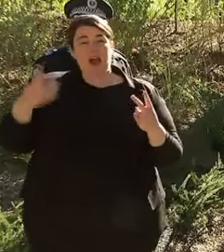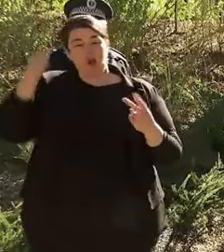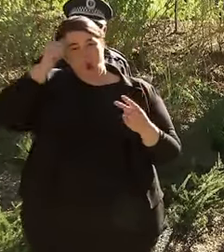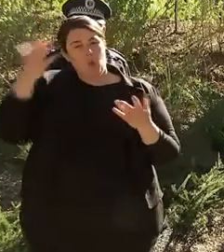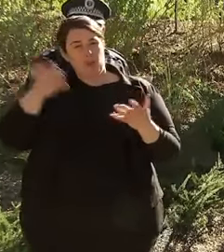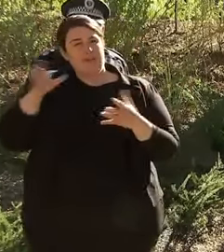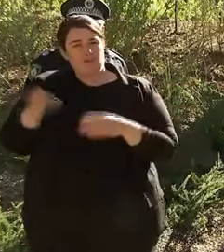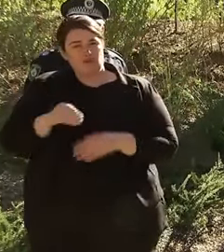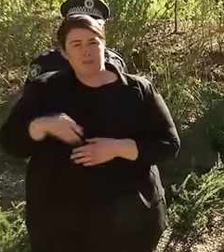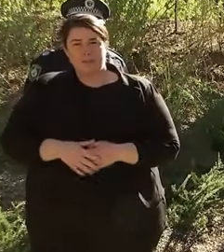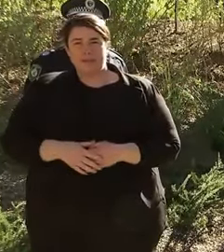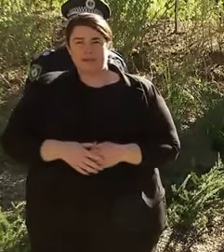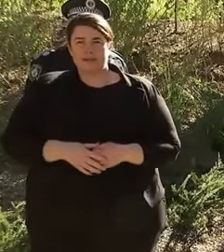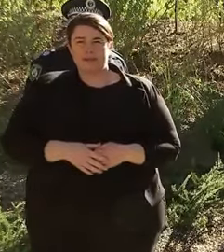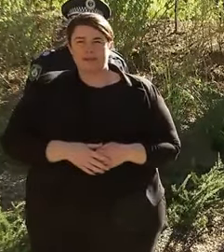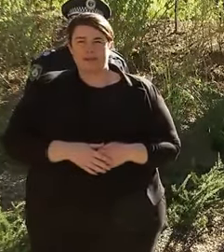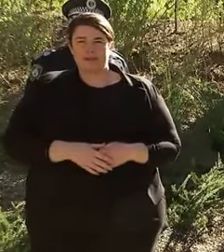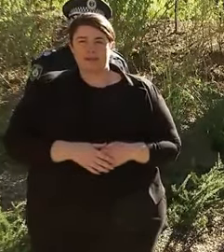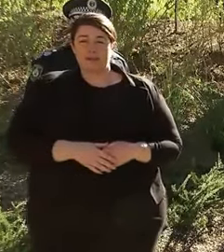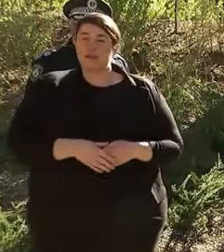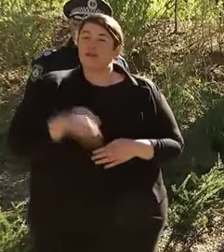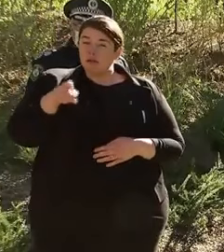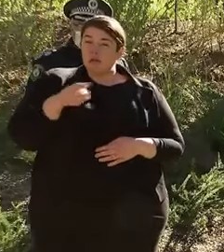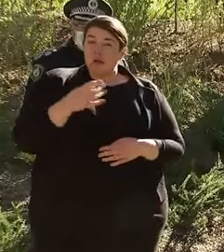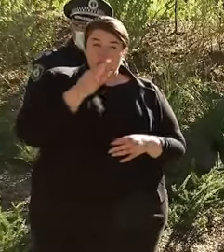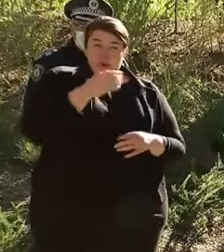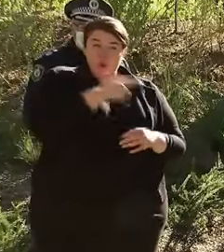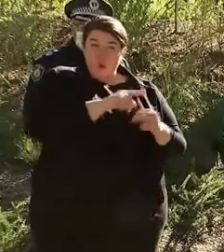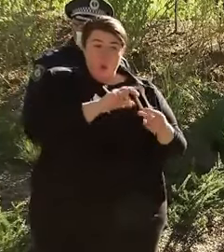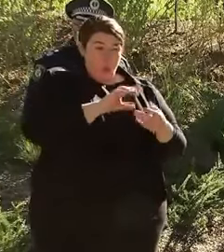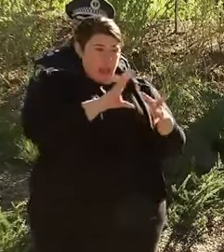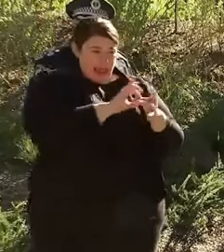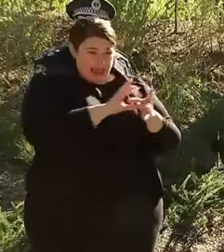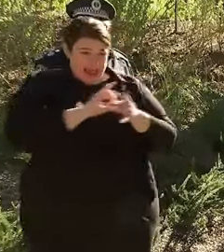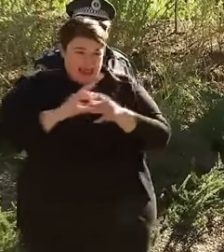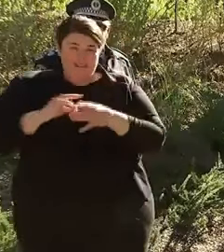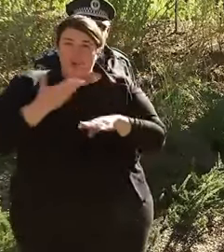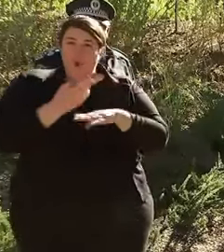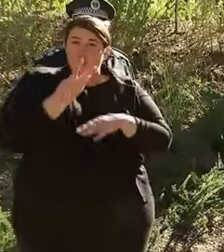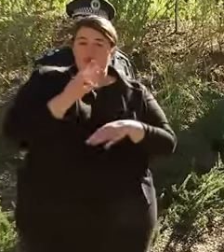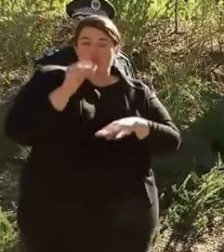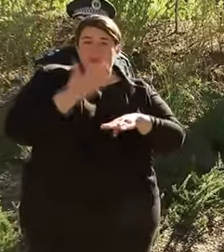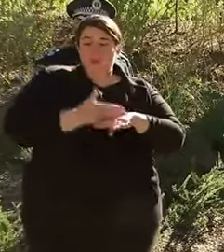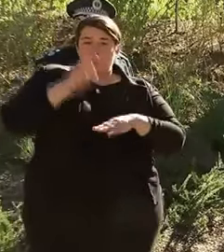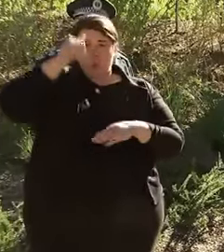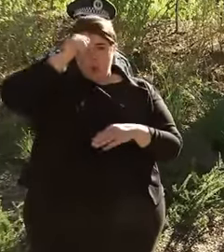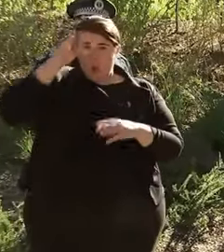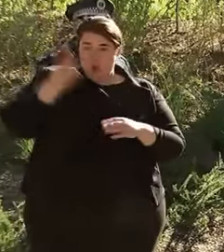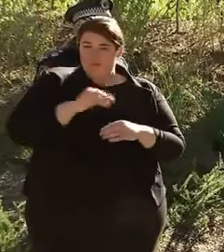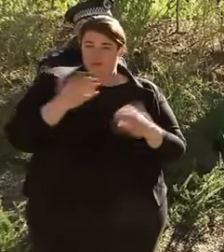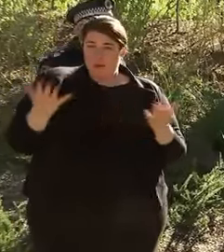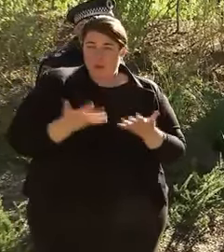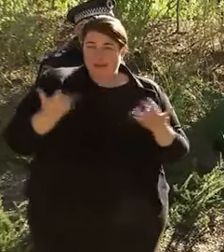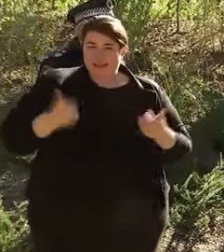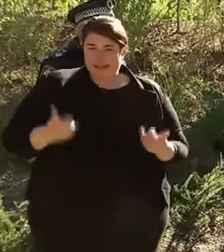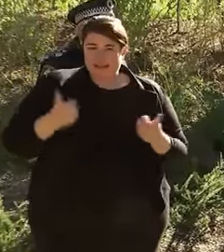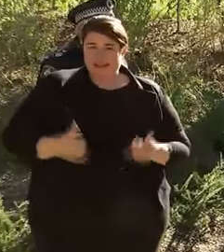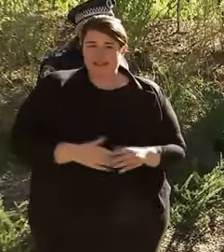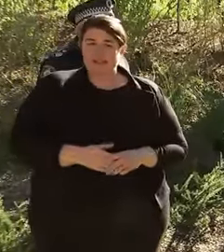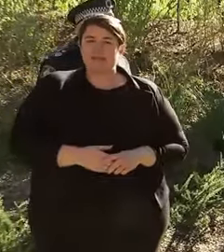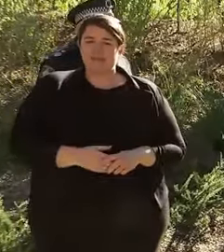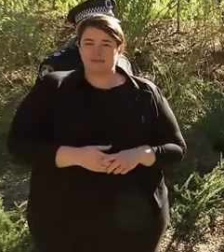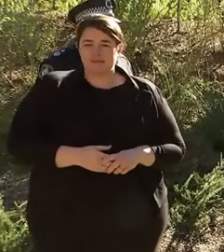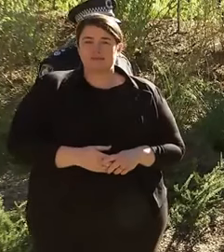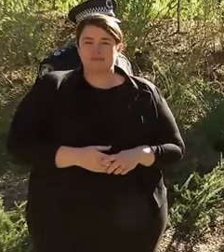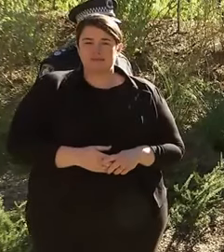links for all these cases, like epidemiological links for all the new cases today, or is it just genomic links? The epidemiological links for all